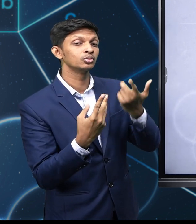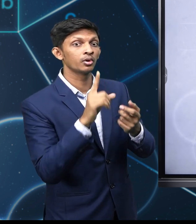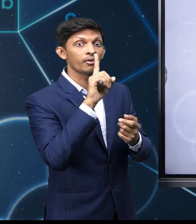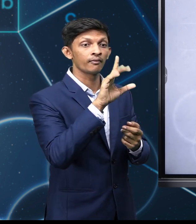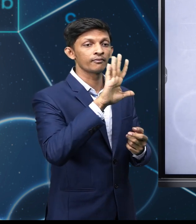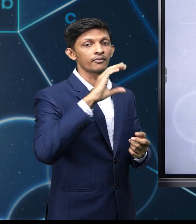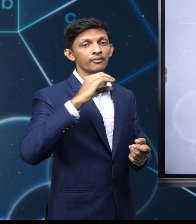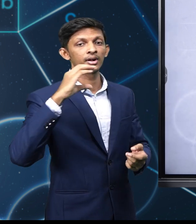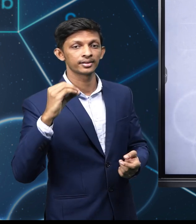1500.